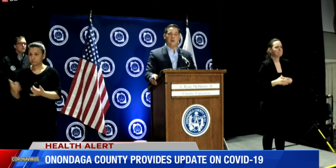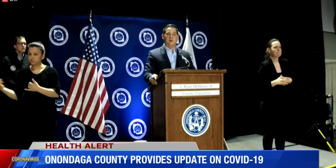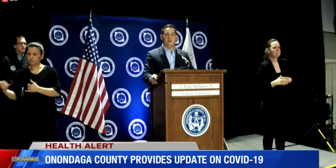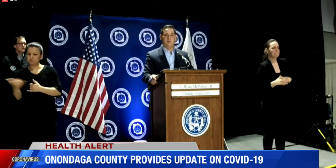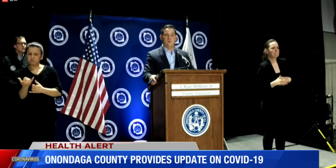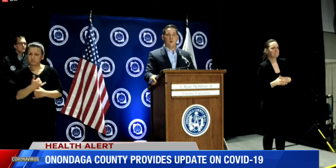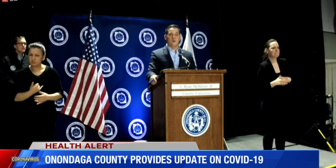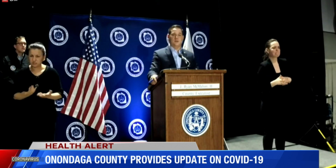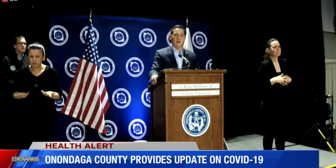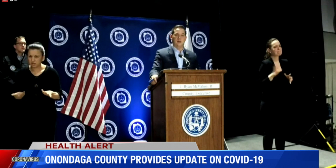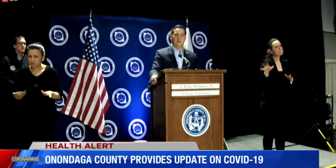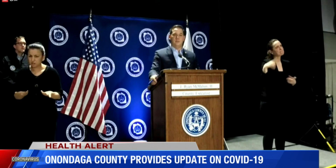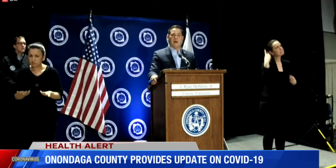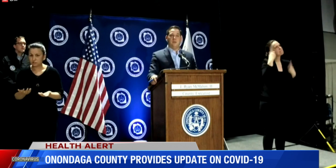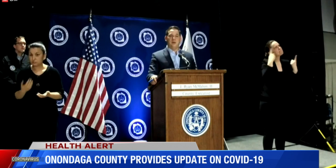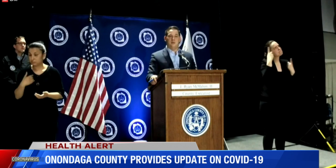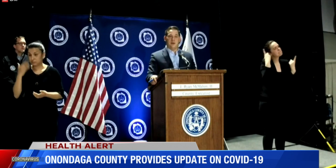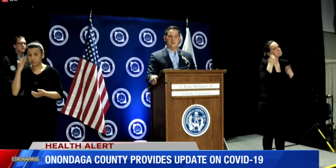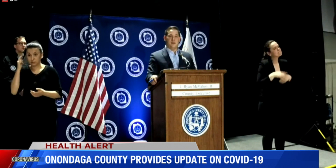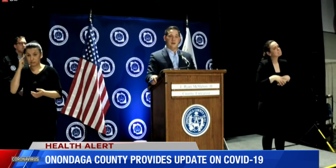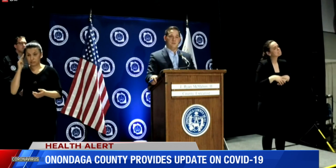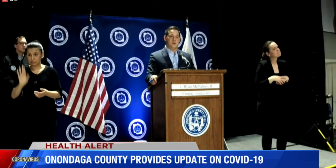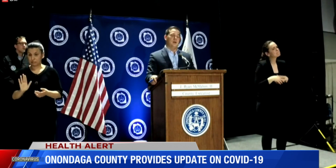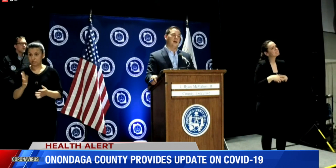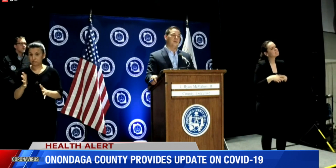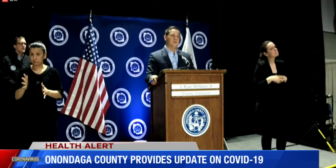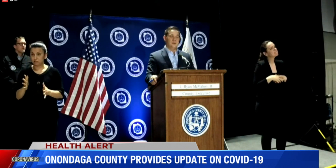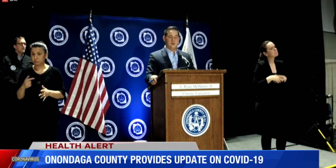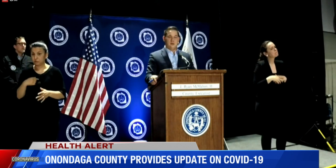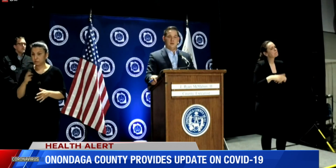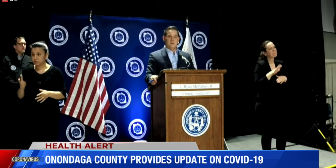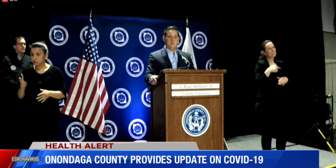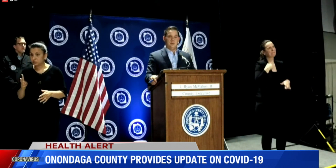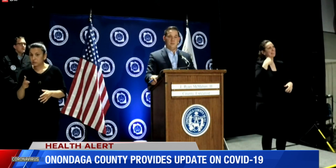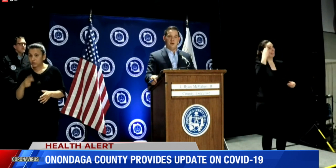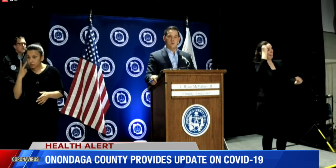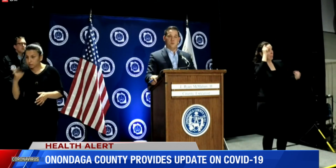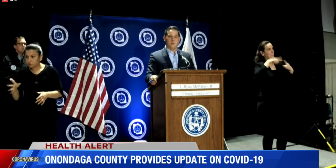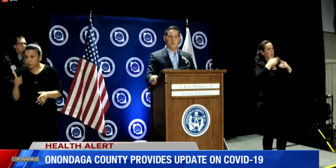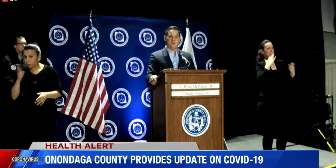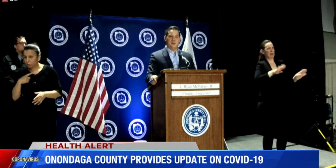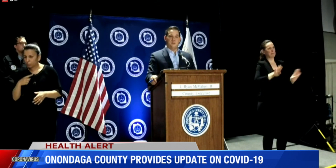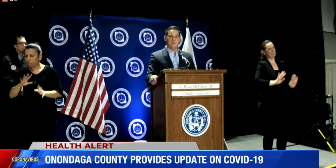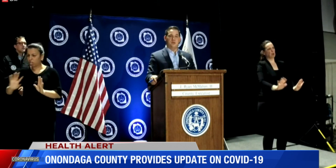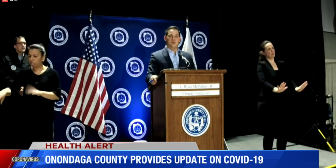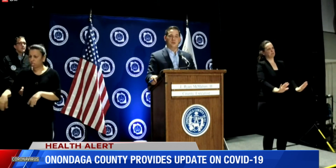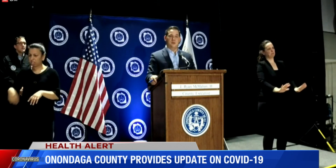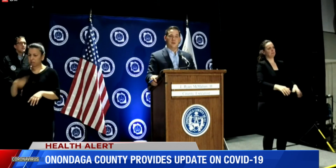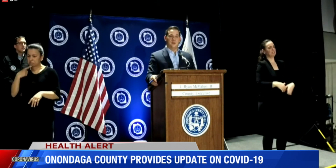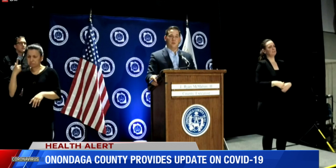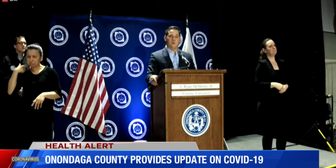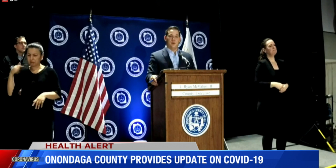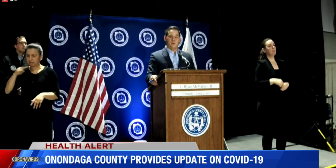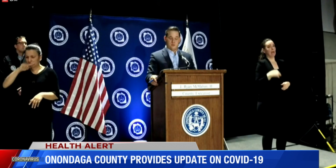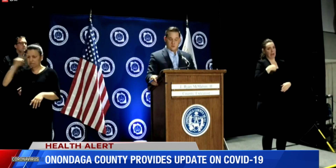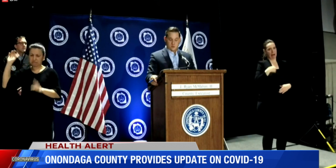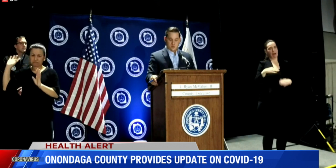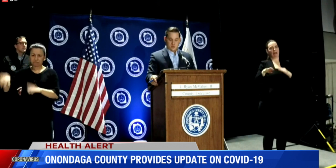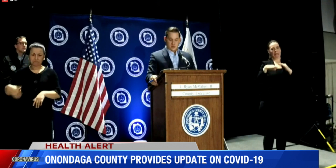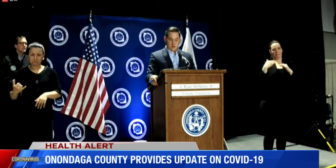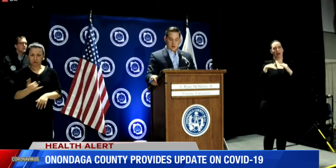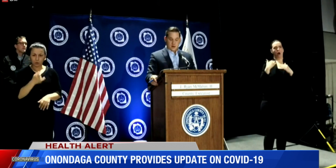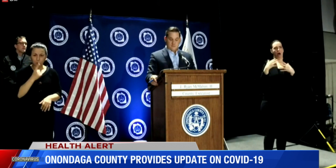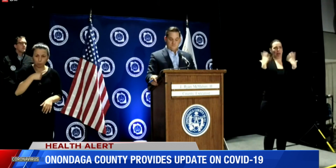haven't been focused in on the bad behavior yet today. I'm sure I'll have emails where people are sending me pictures like we always